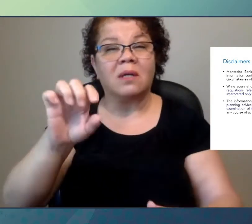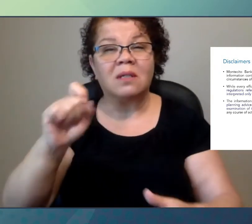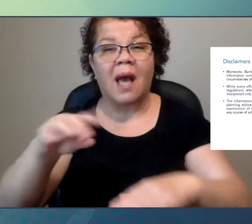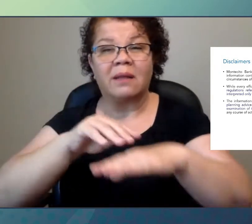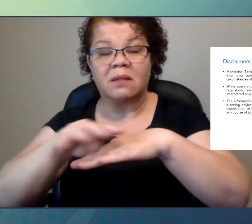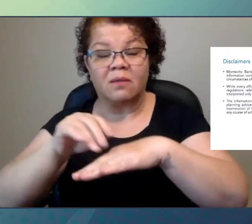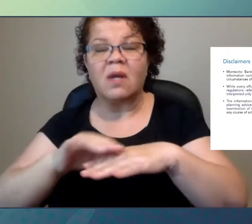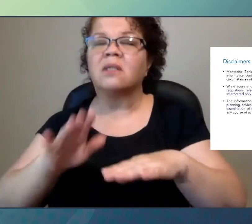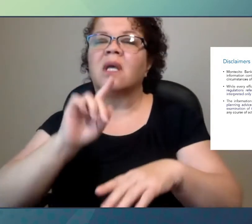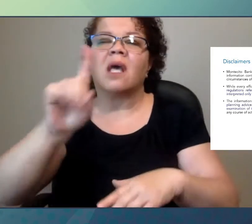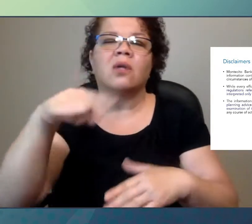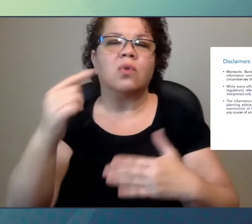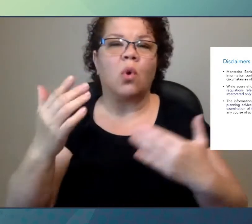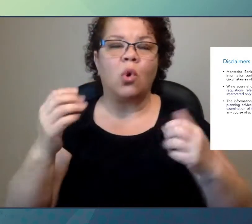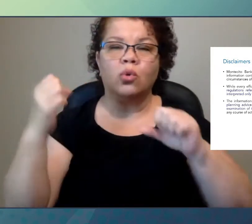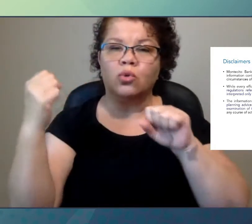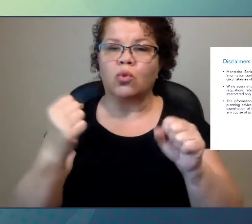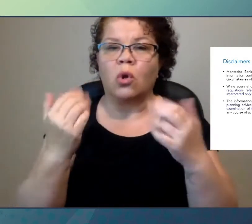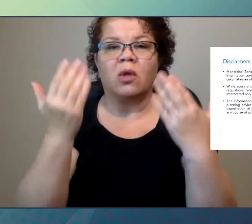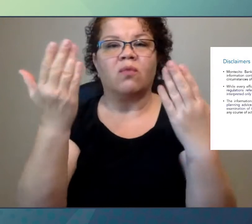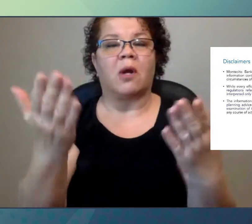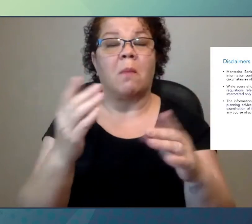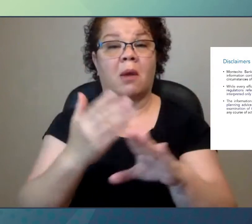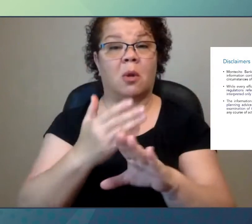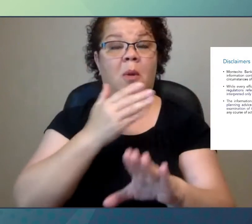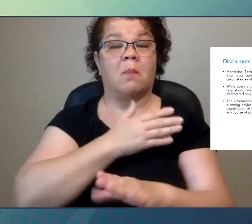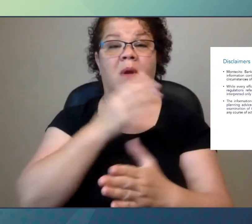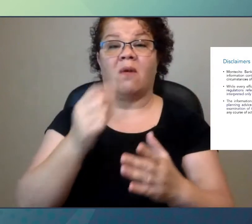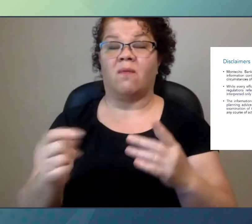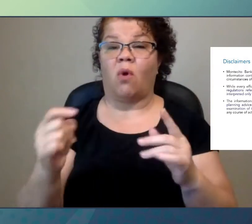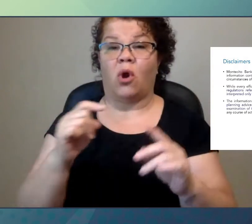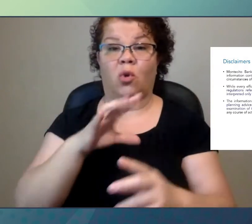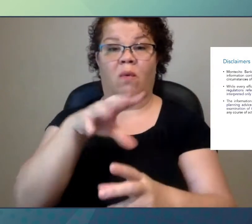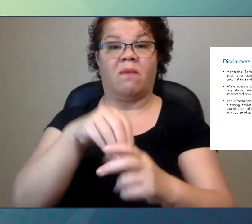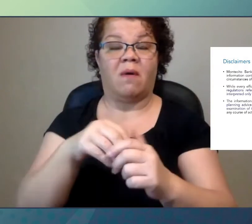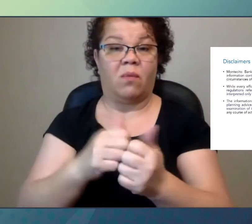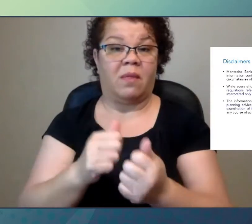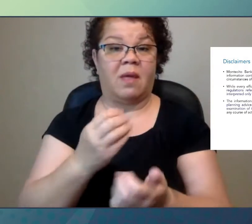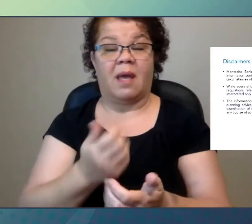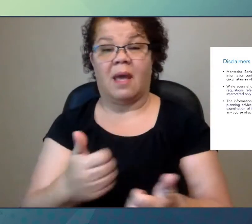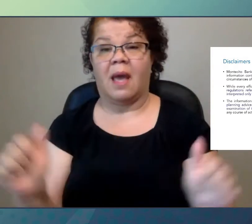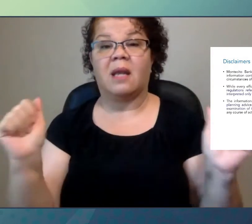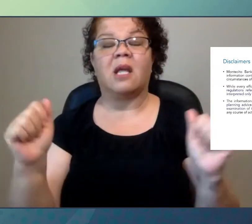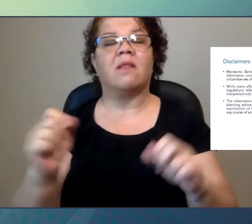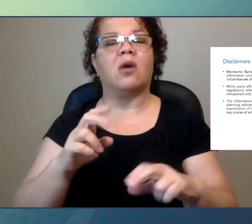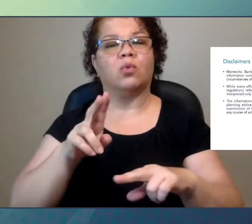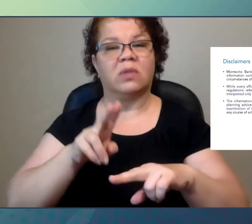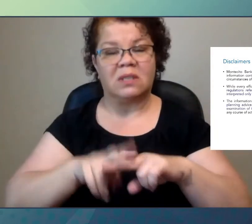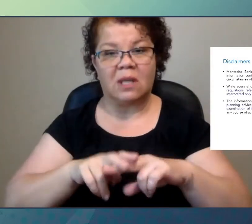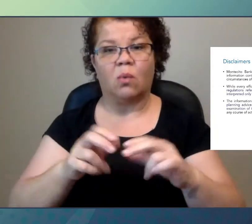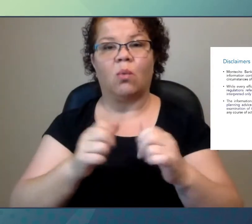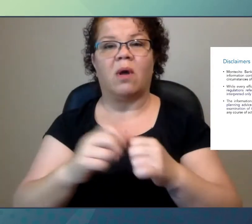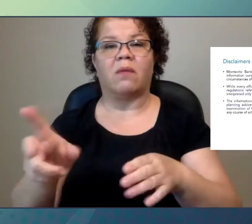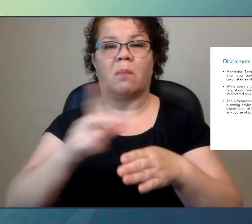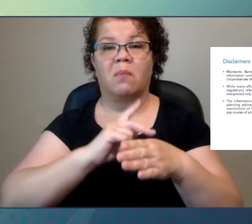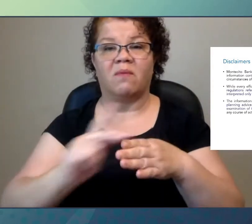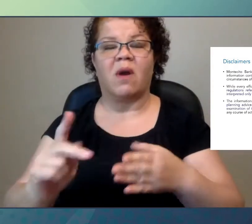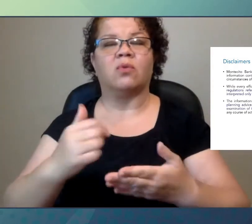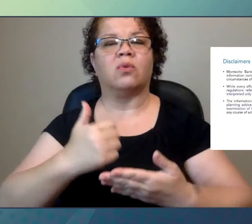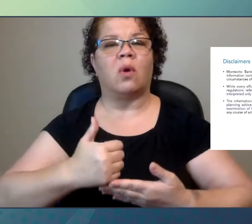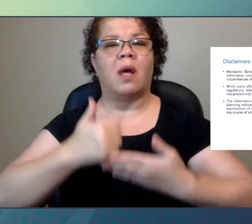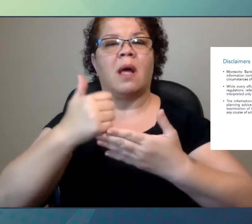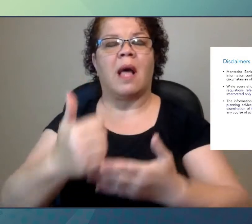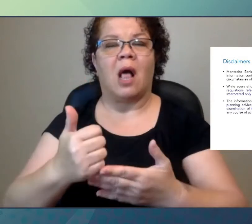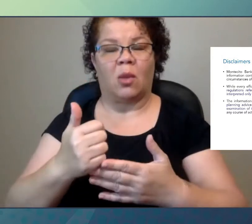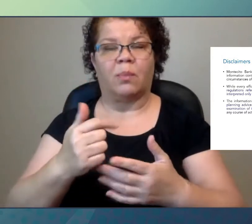strongly recommended that before you engage in any dealings, you go and consult with a professional to help you